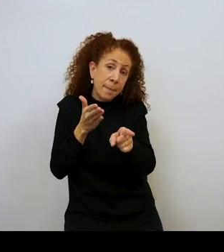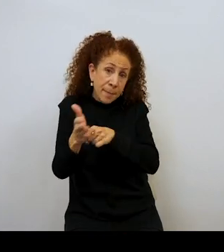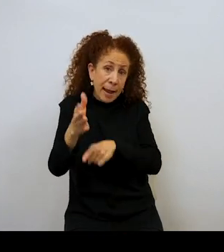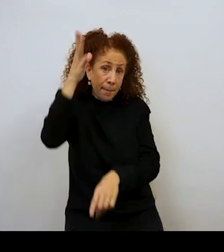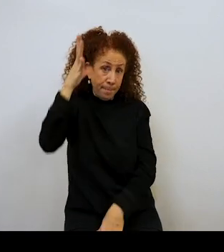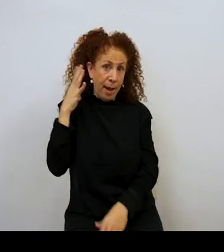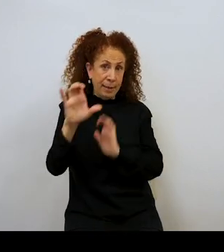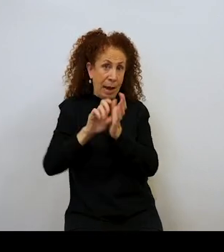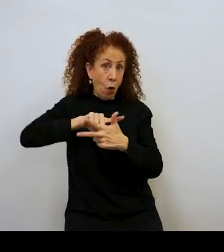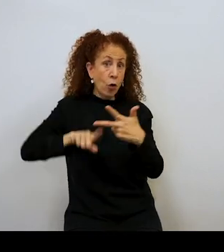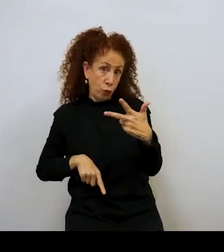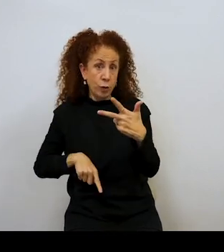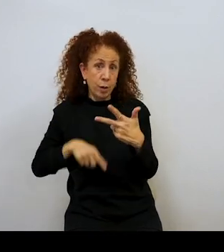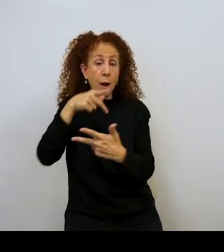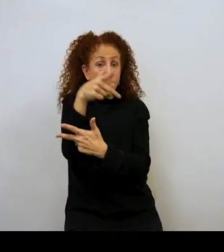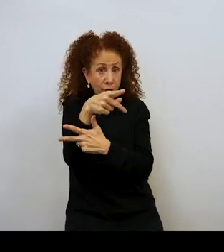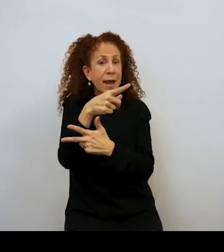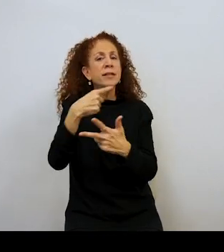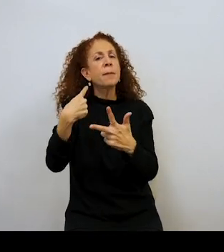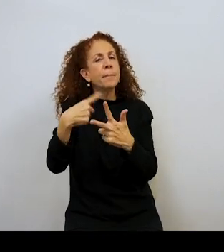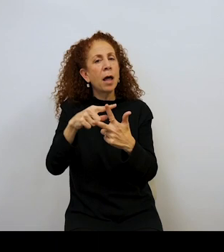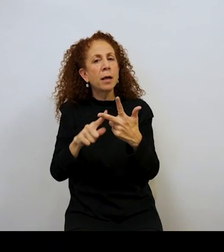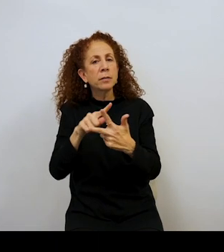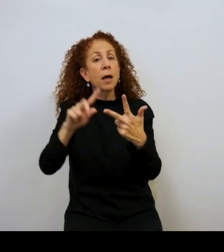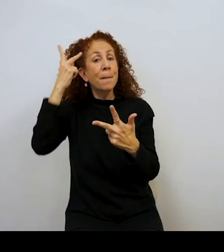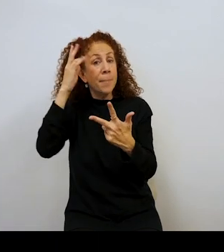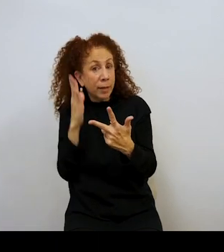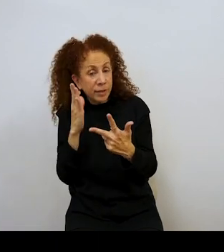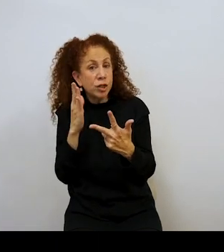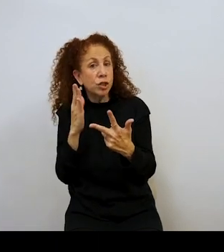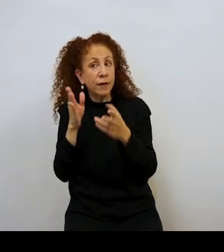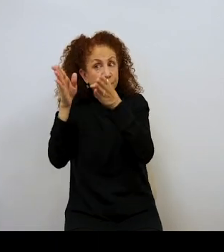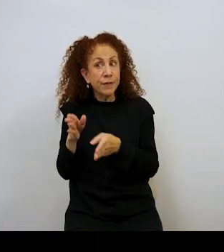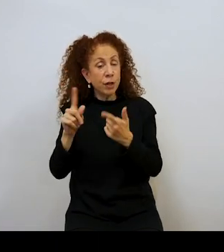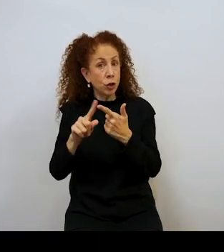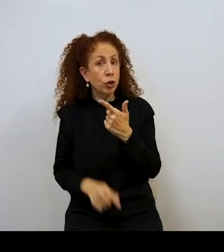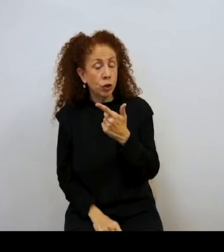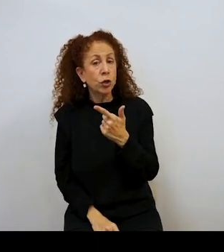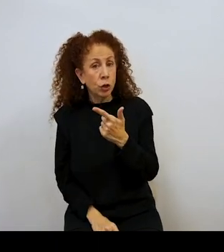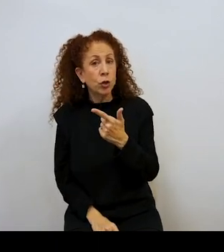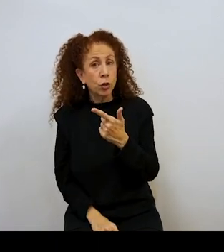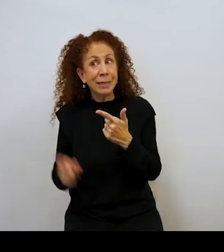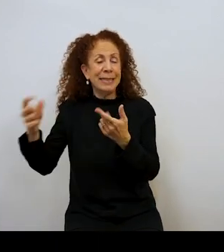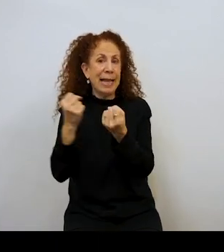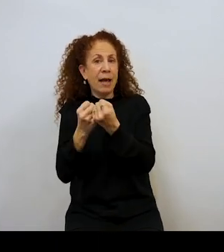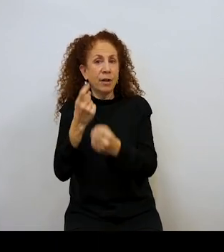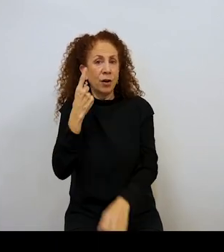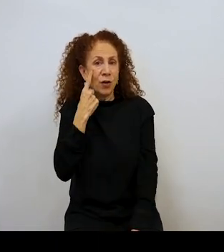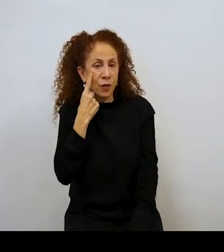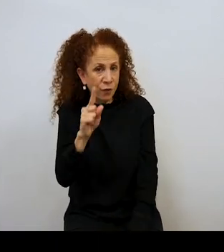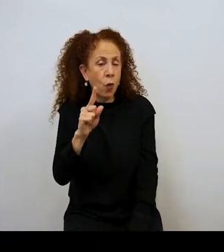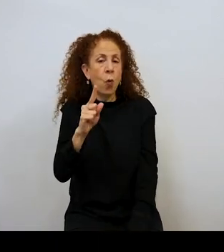male characters. There's both Parvez, but also the politician figure who is advocating for